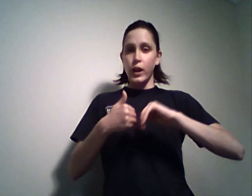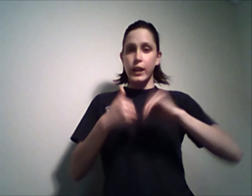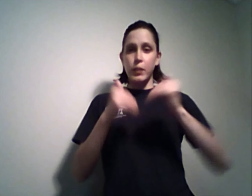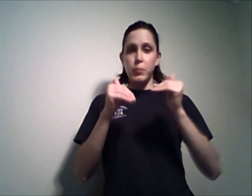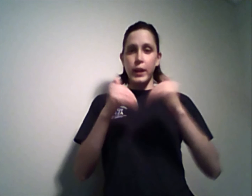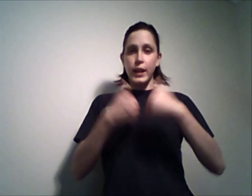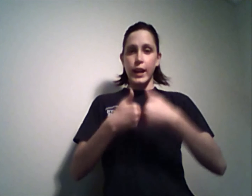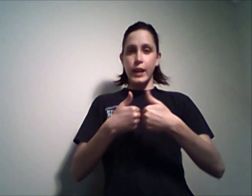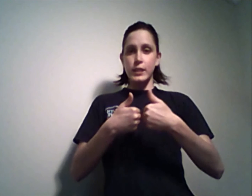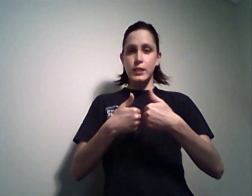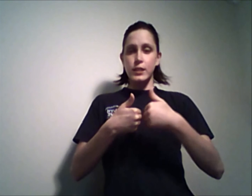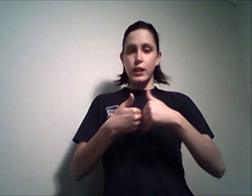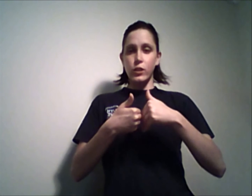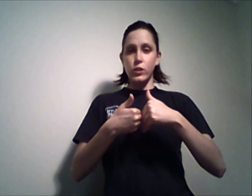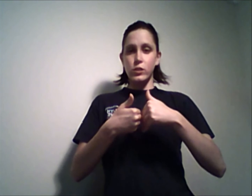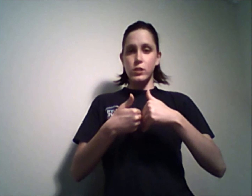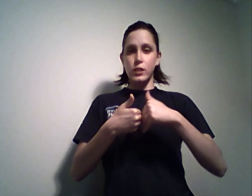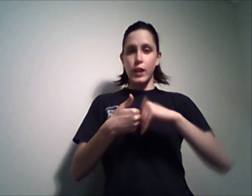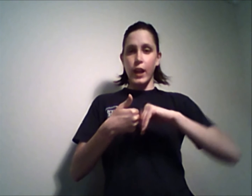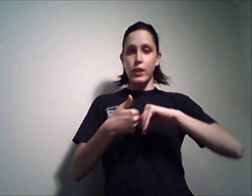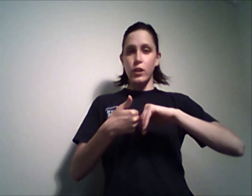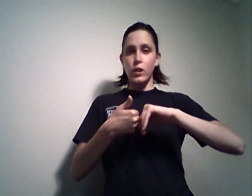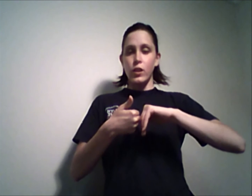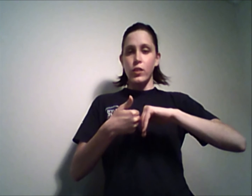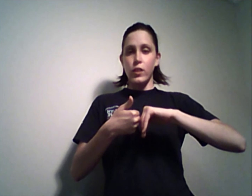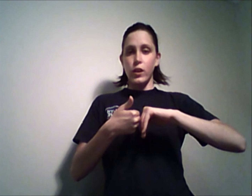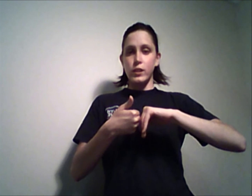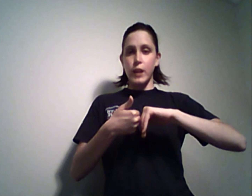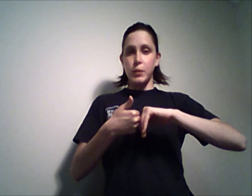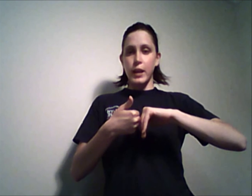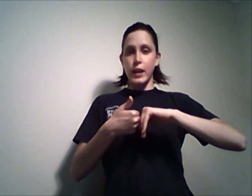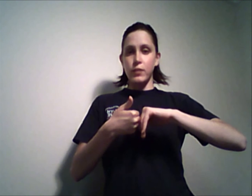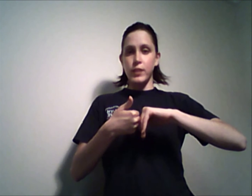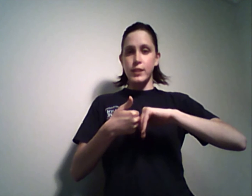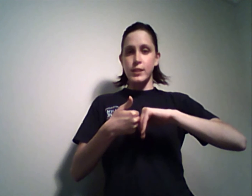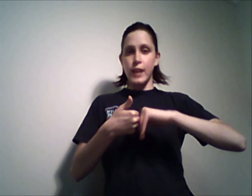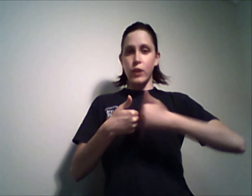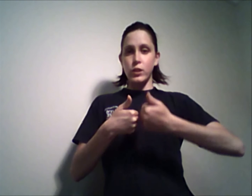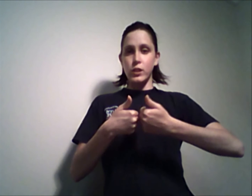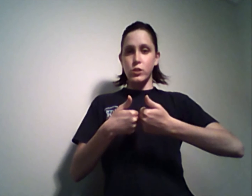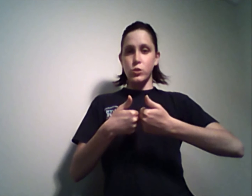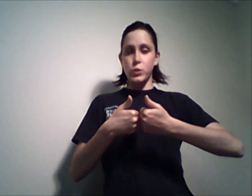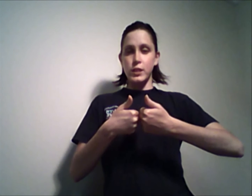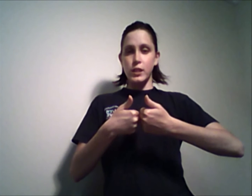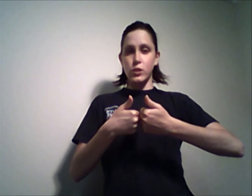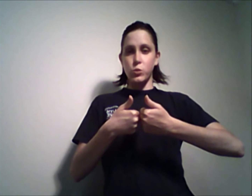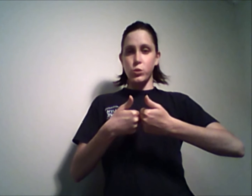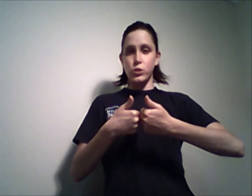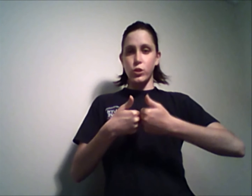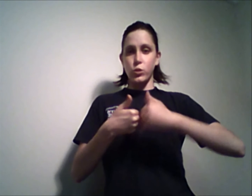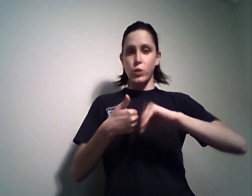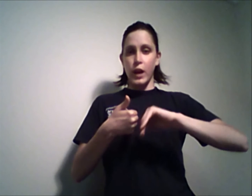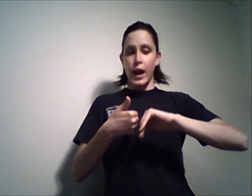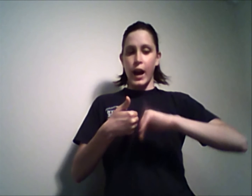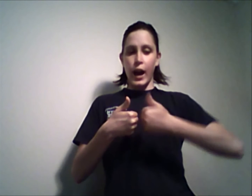Again, bent hands, knuckles together. The dominant hand faces down and twists in towards you.